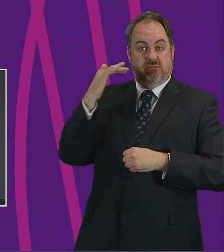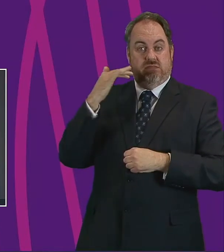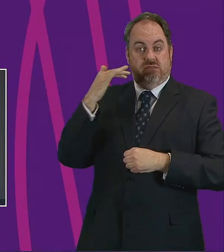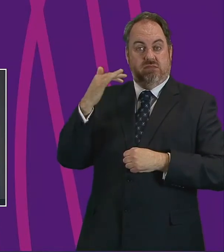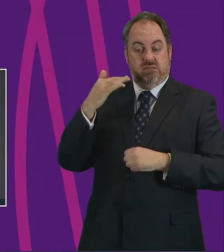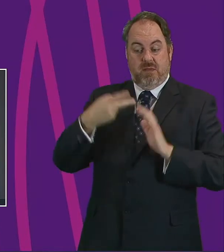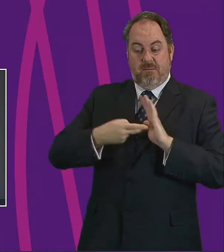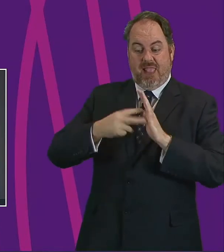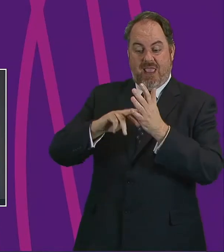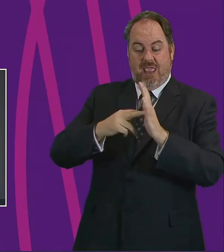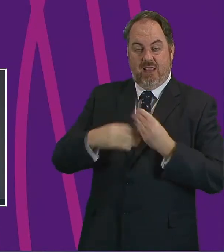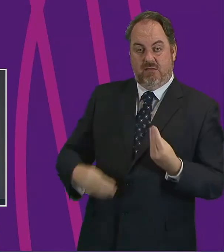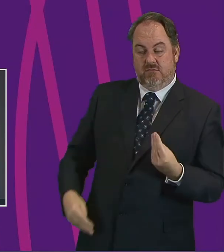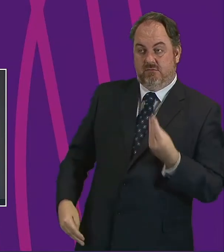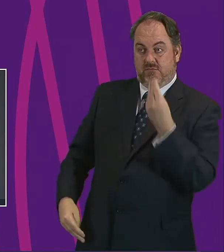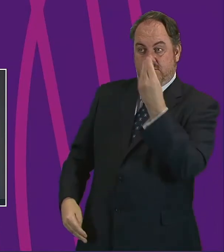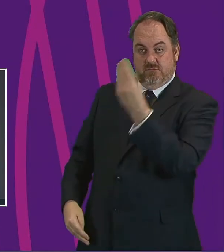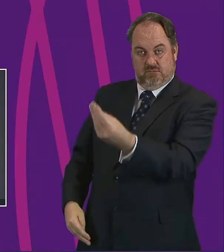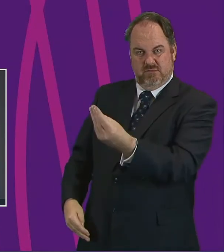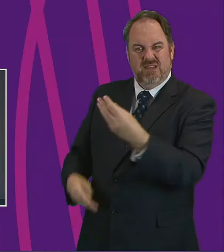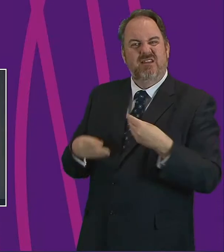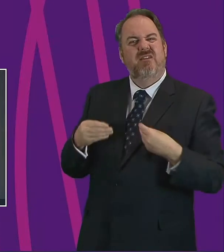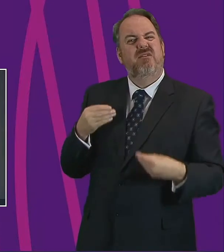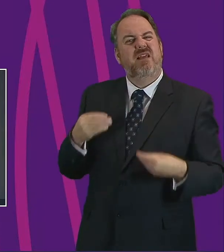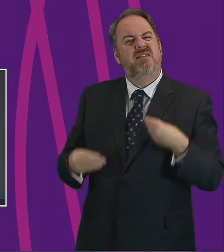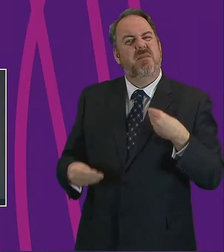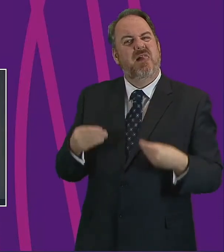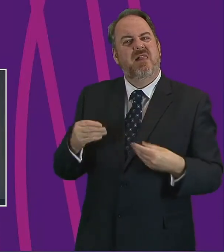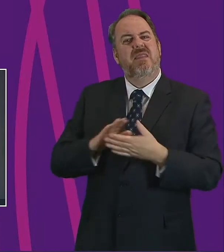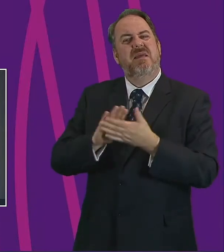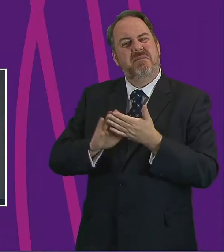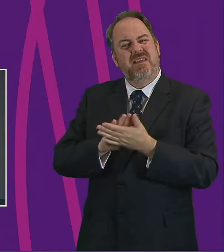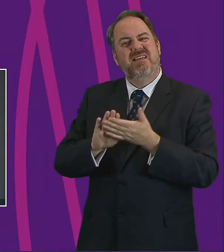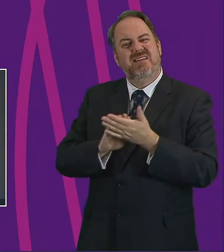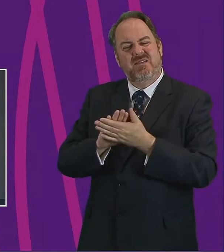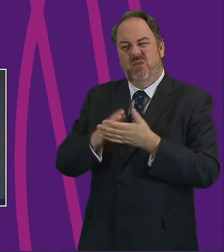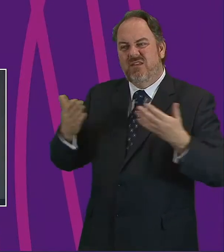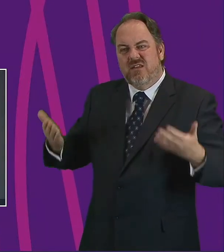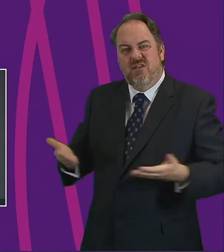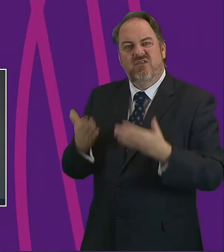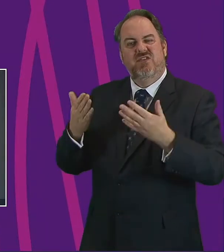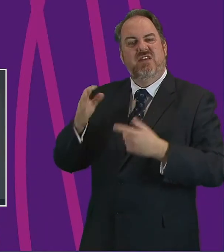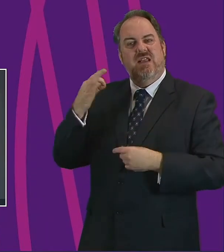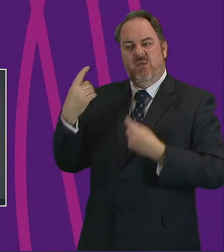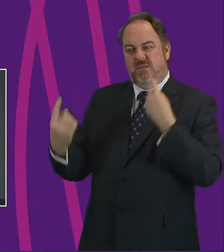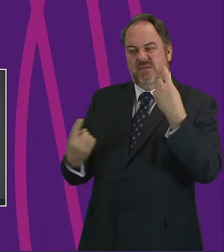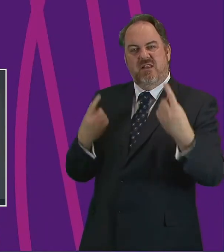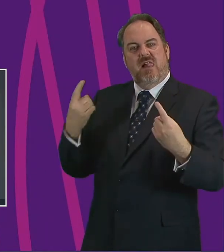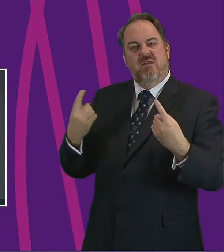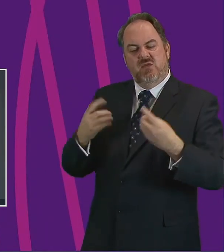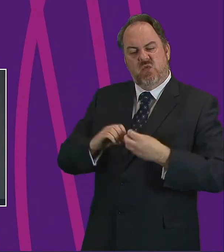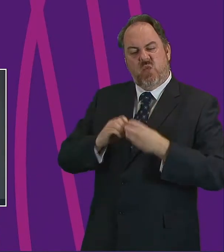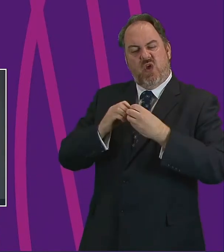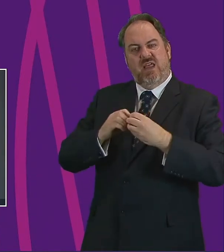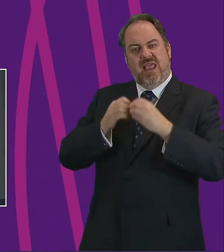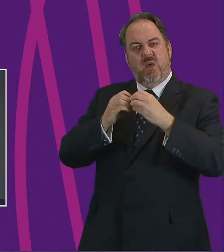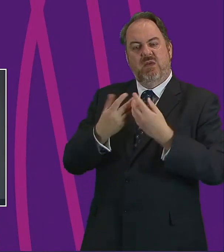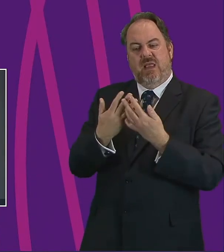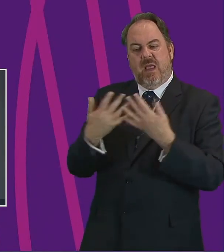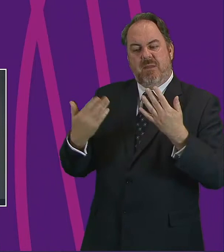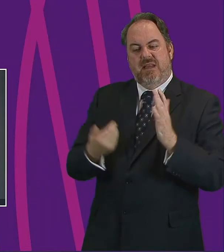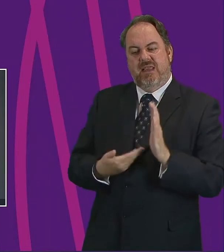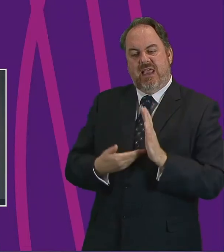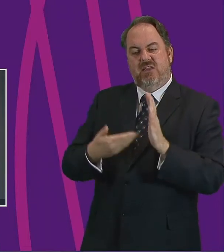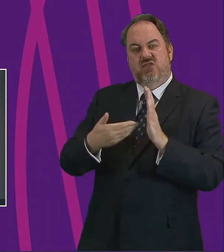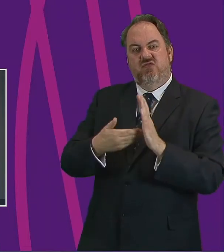sufficient flexibility for local authorities to make these judgments and come to these decisions. And there are obviously